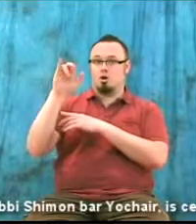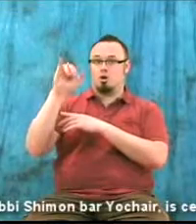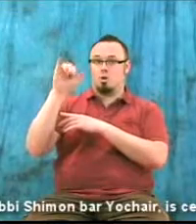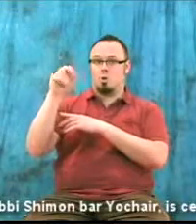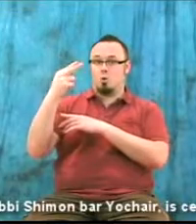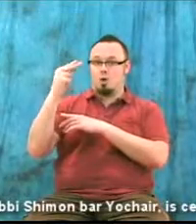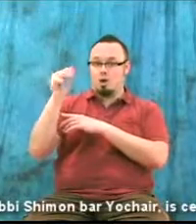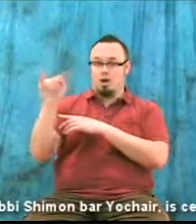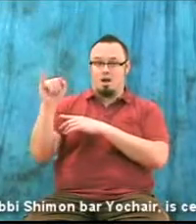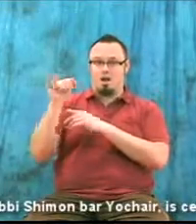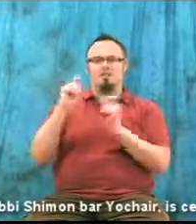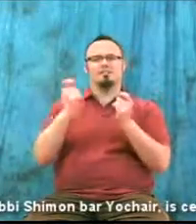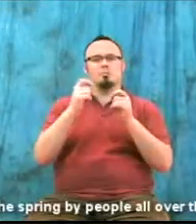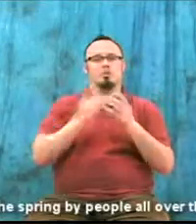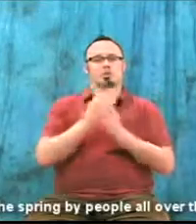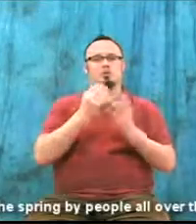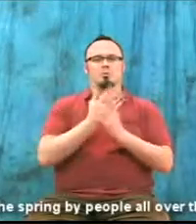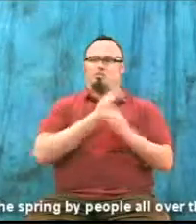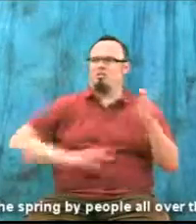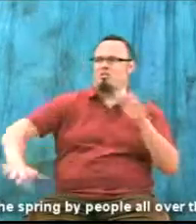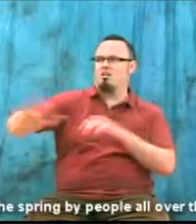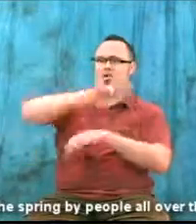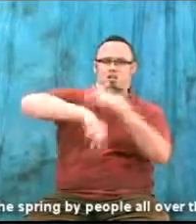on La Baoma by people all over the world.